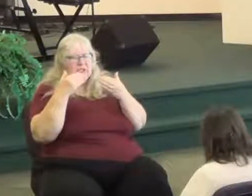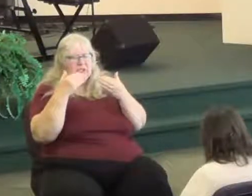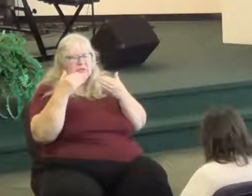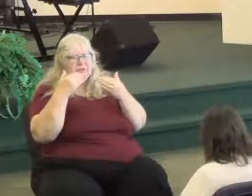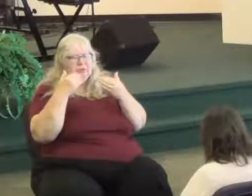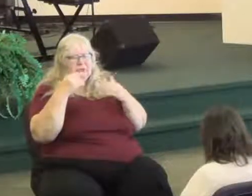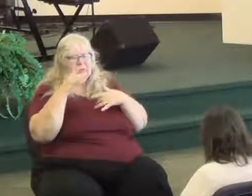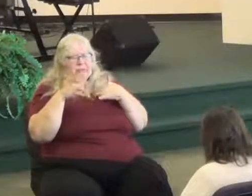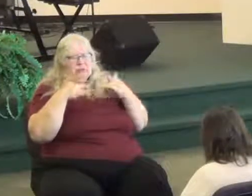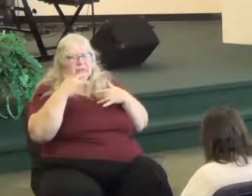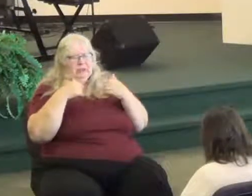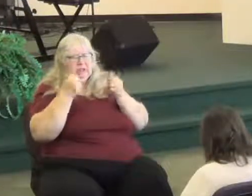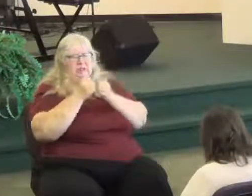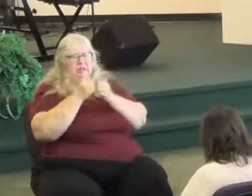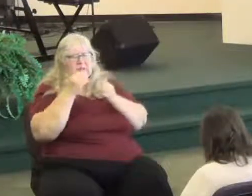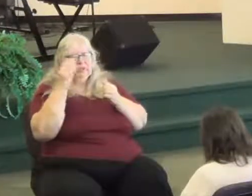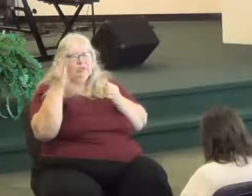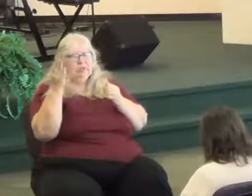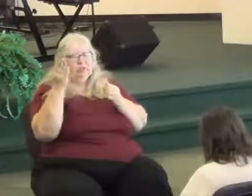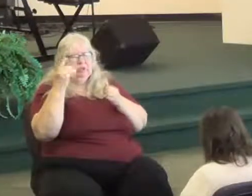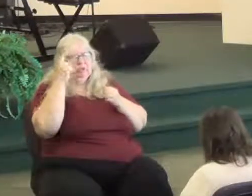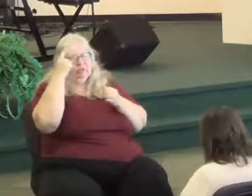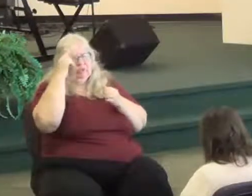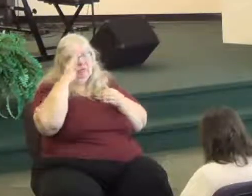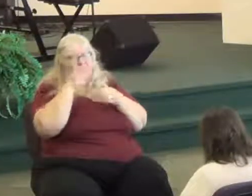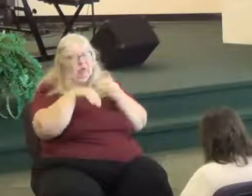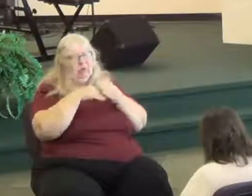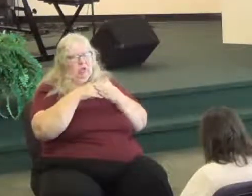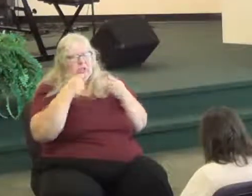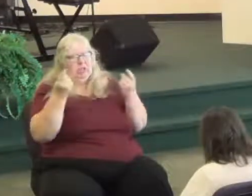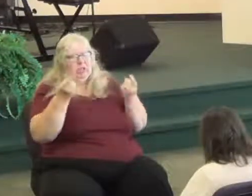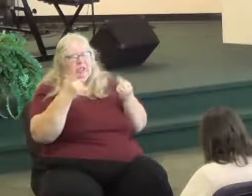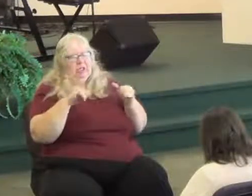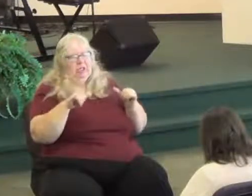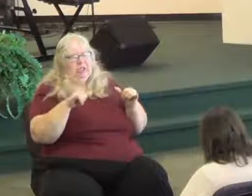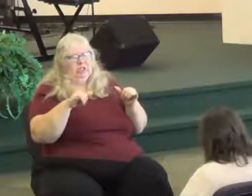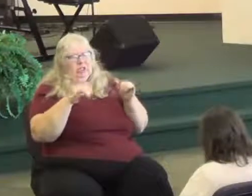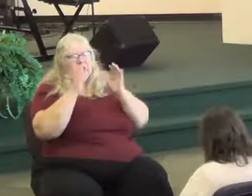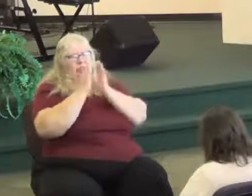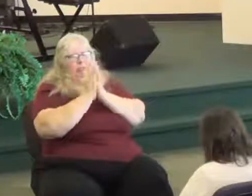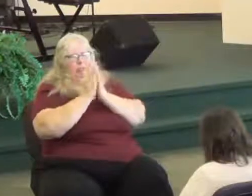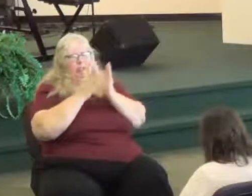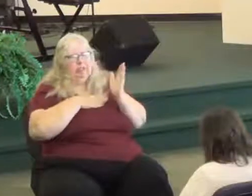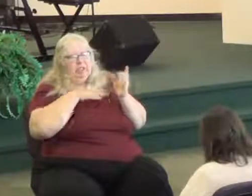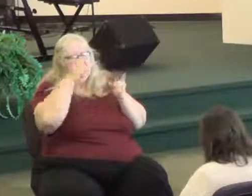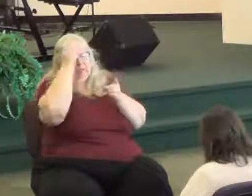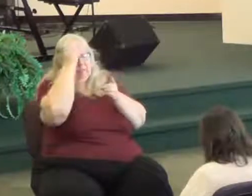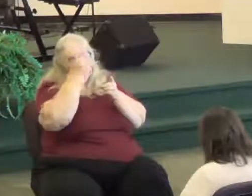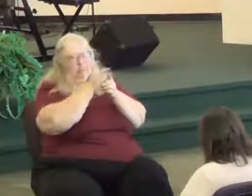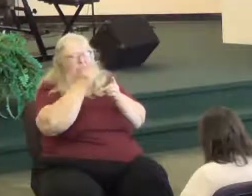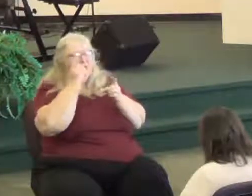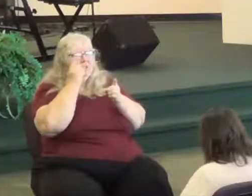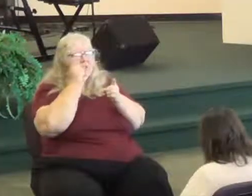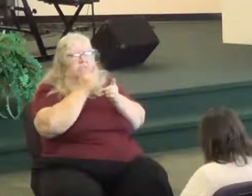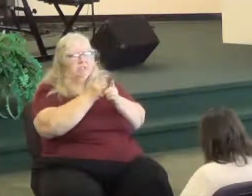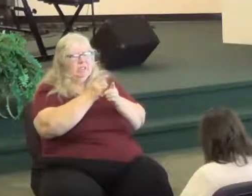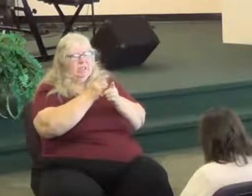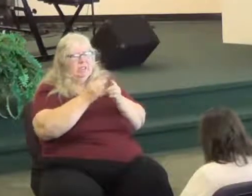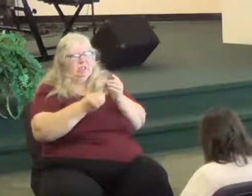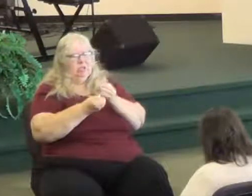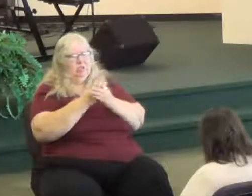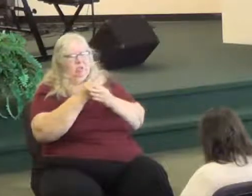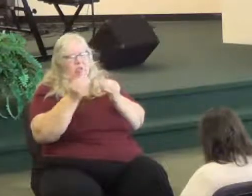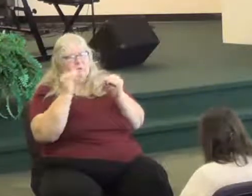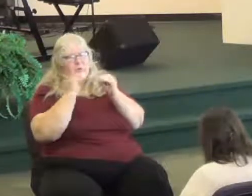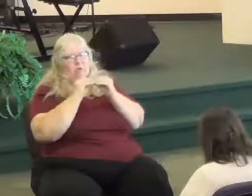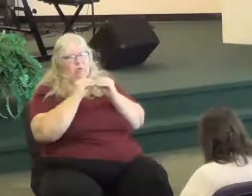so excited to be with you for all eternity. And I pray that my brothers and sisters grow more and